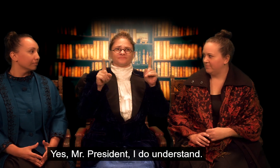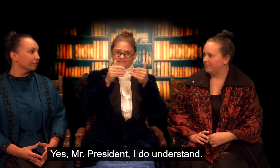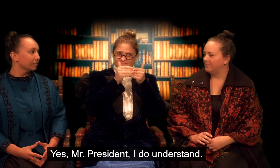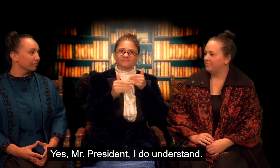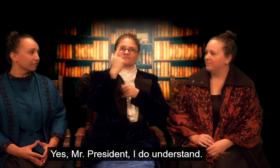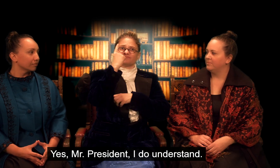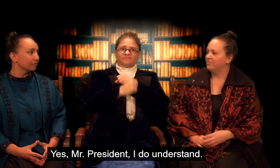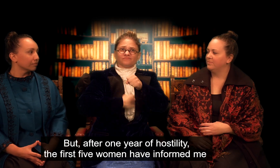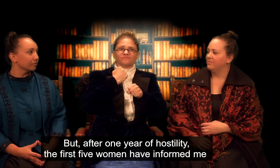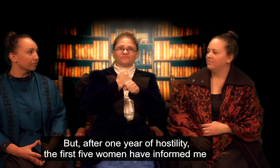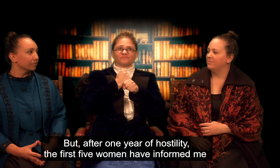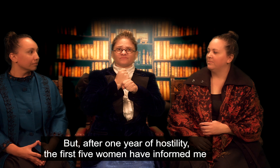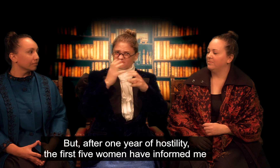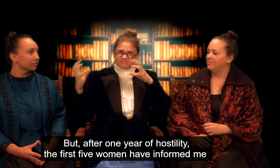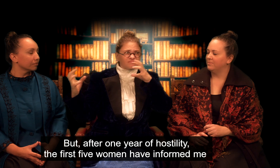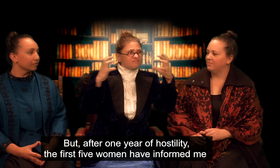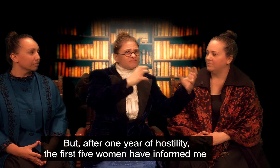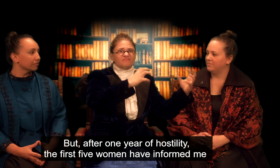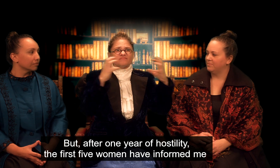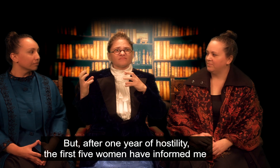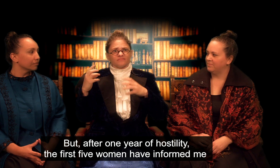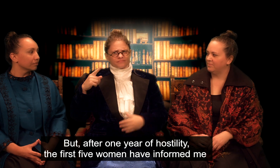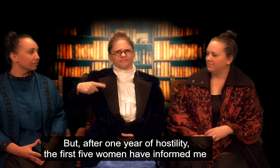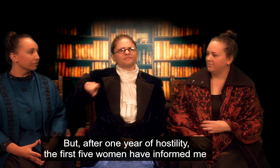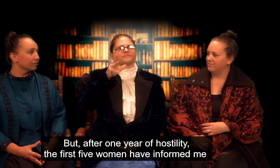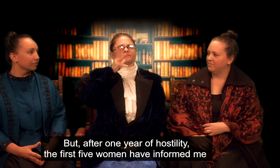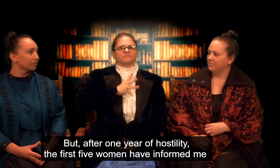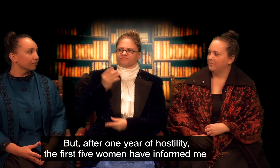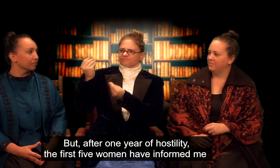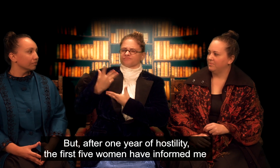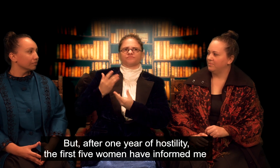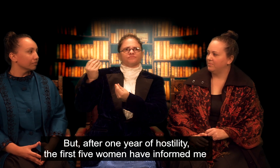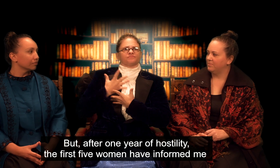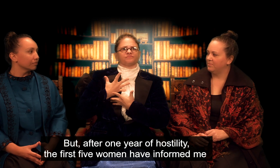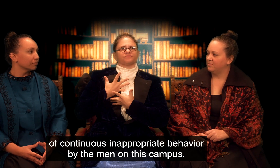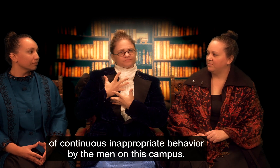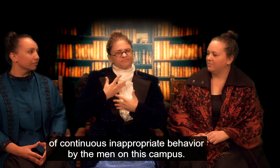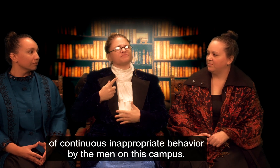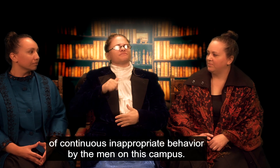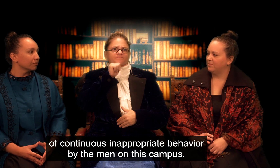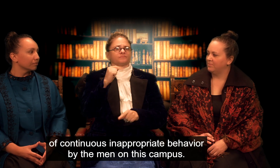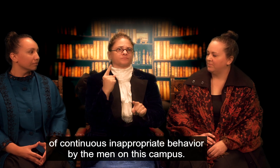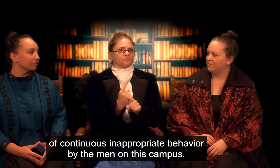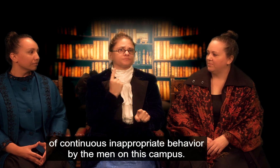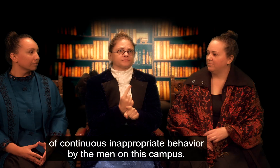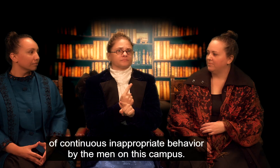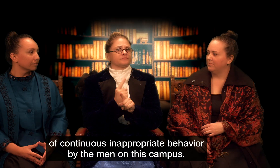do understand. But after 1 year of hostility, the first 5 women have informed me of continuous inappropriate behavior